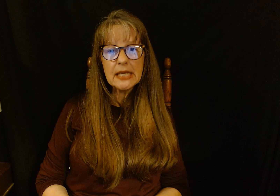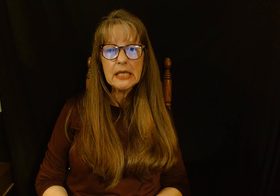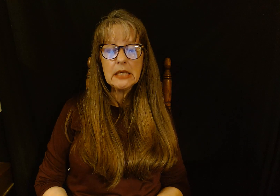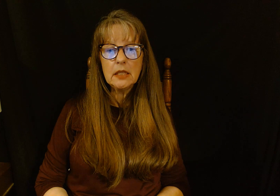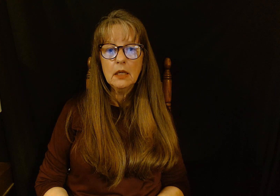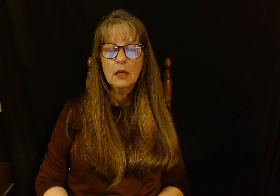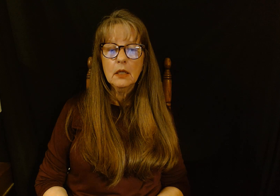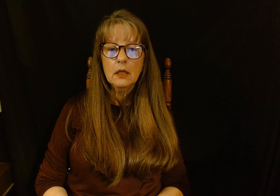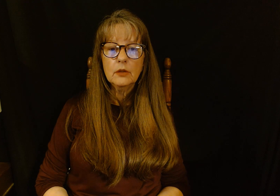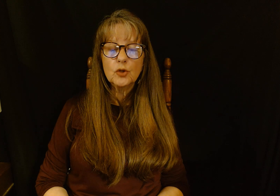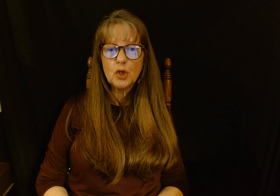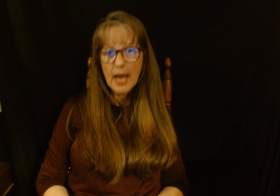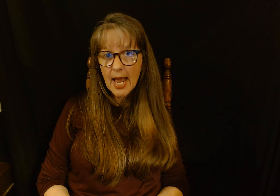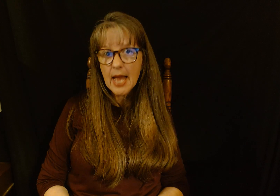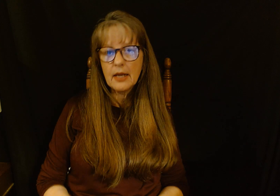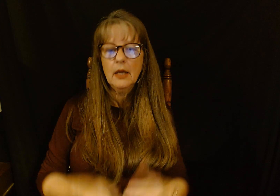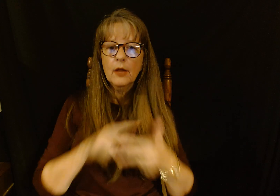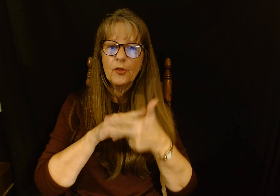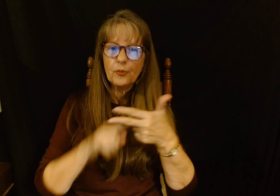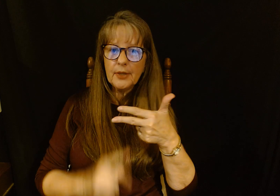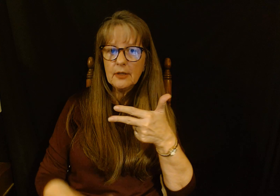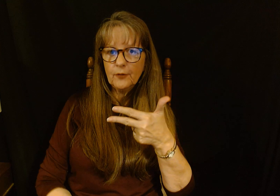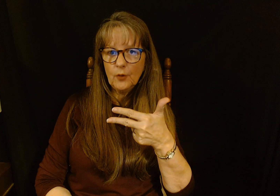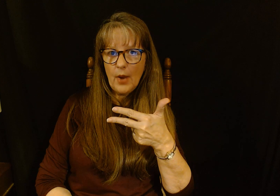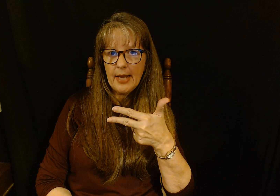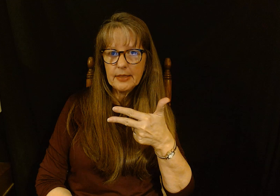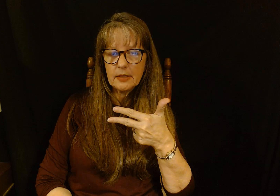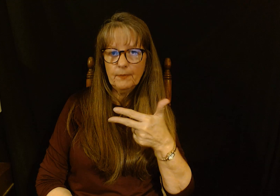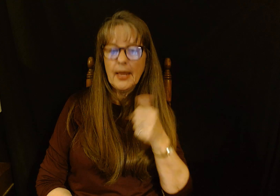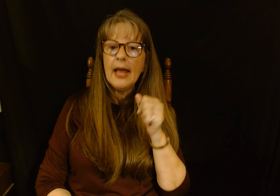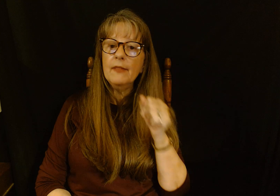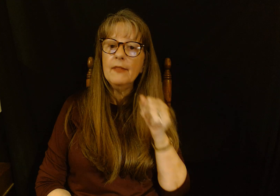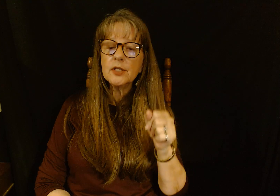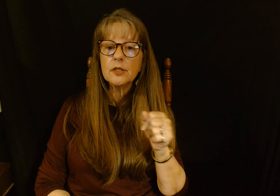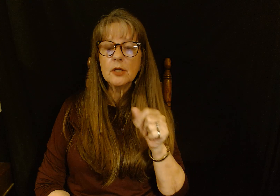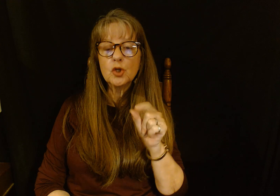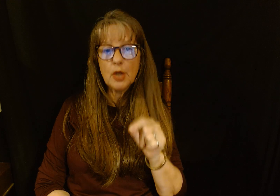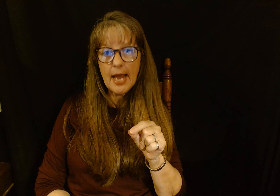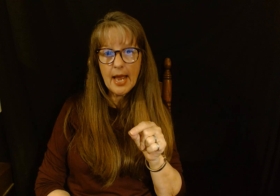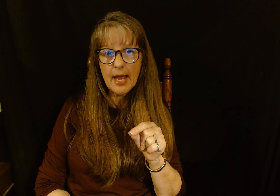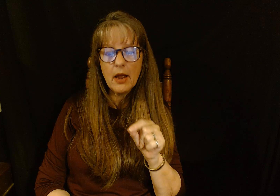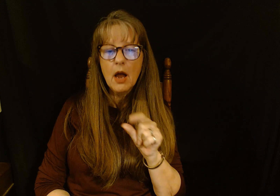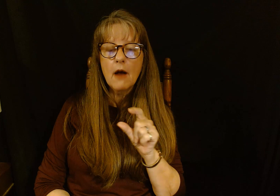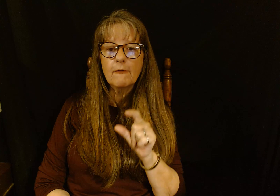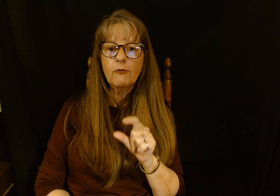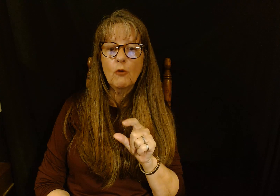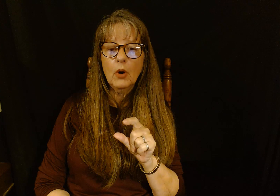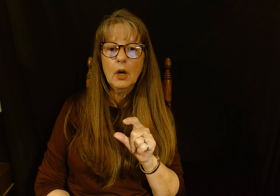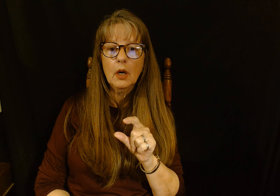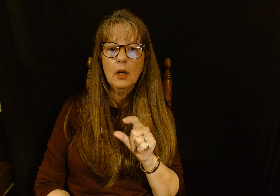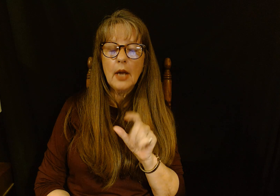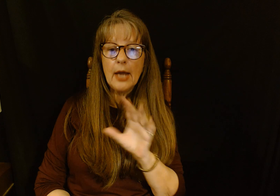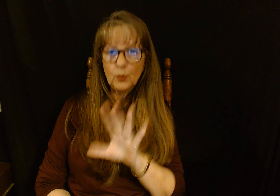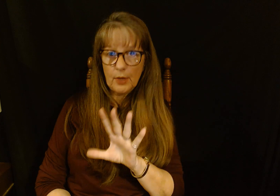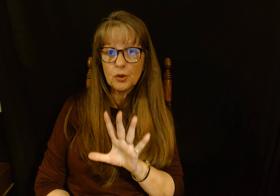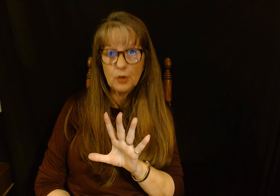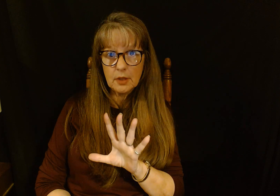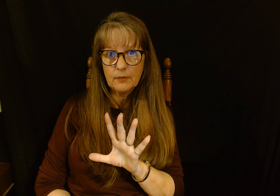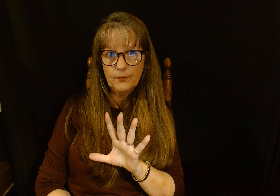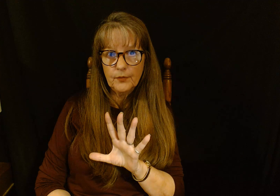seen check 3 different ways, and this is a check for at a restaurant,